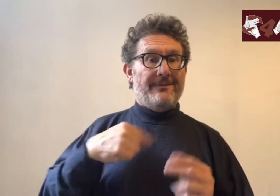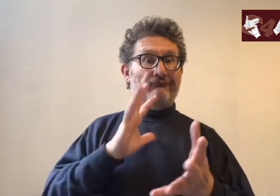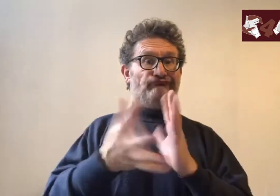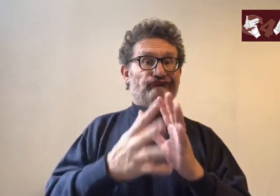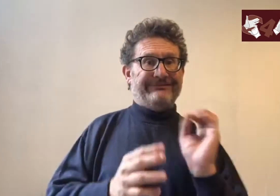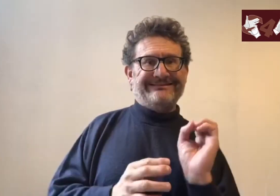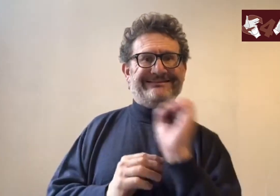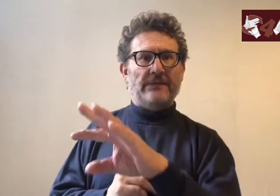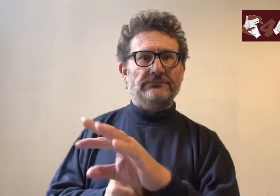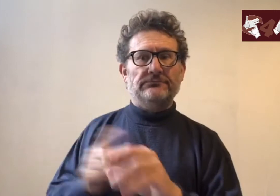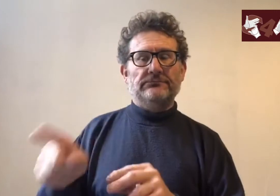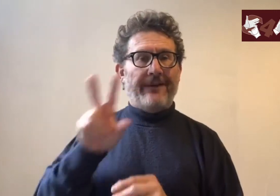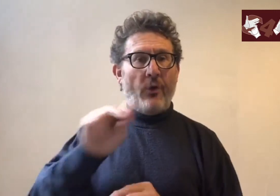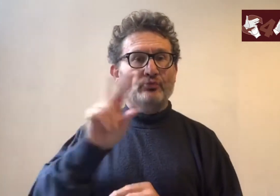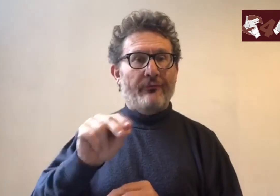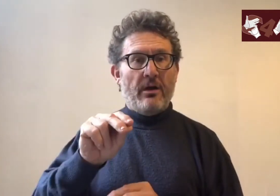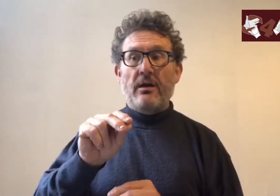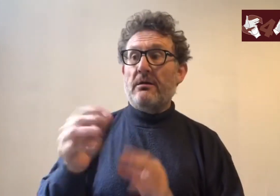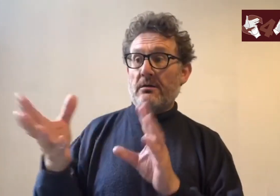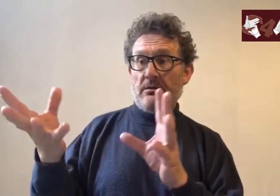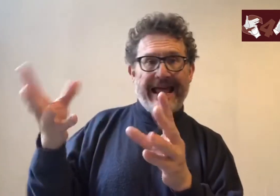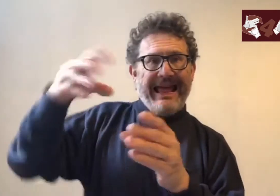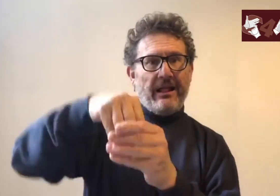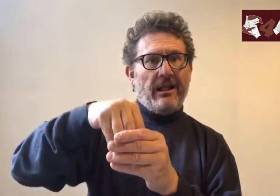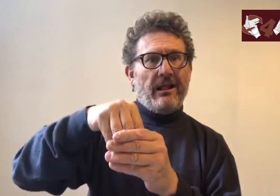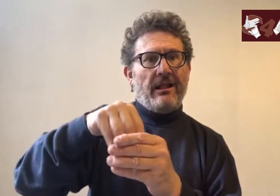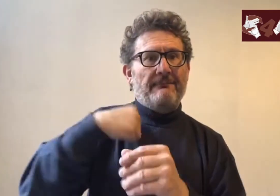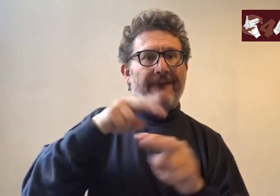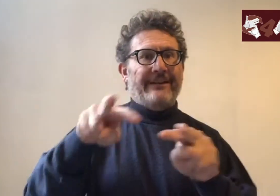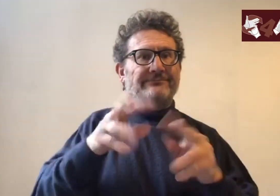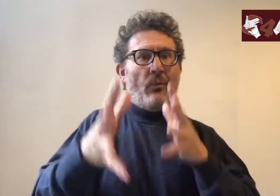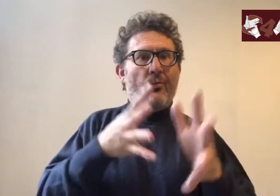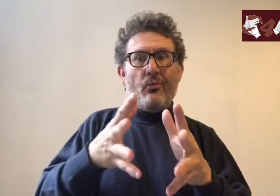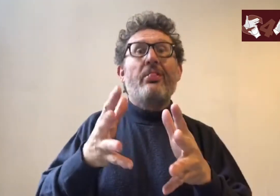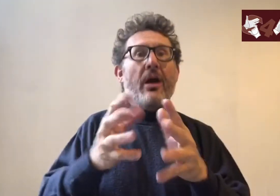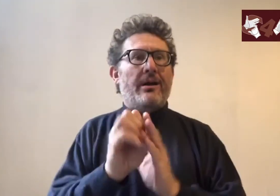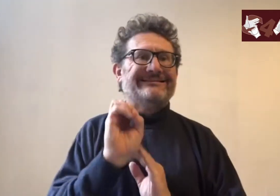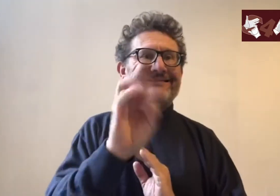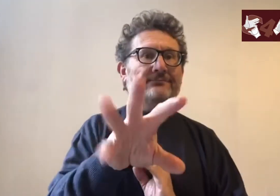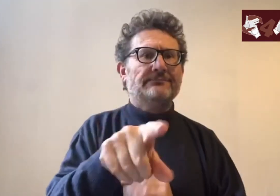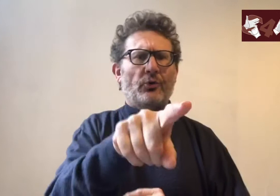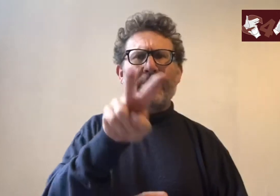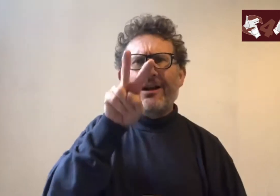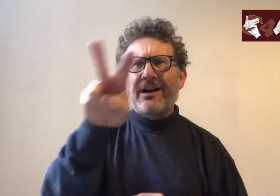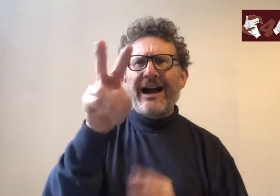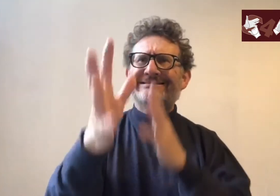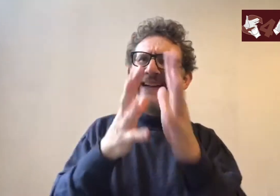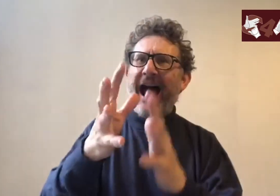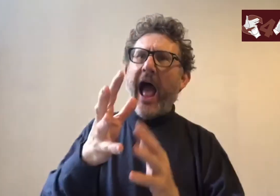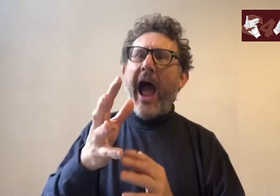That's a voiceover. And so what I do is with my clips like this one, I send them over to my interpreter. He voices them over and